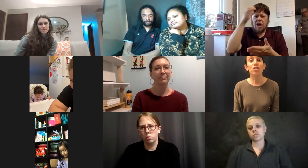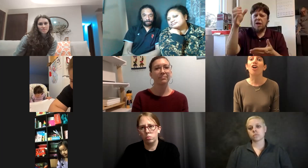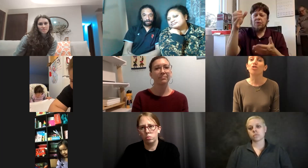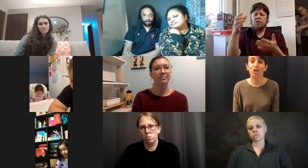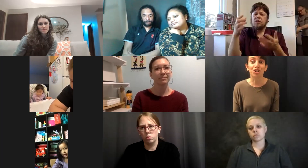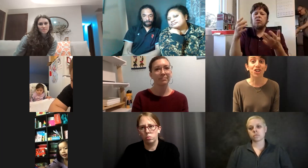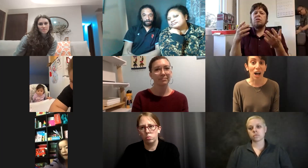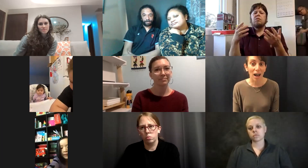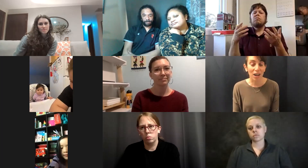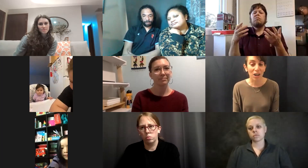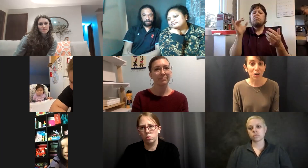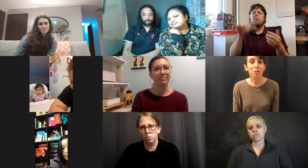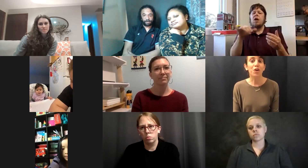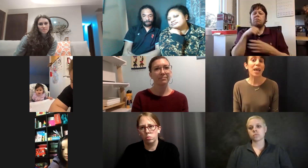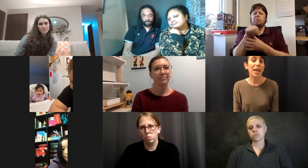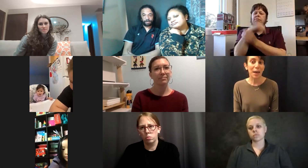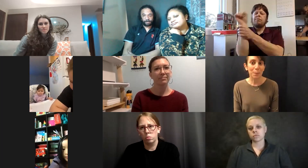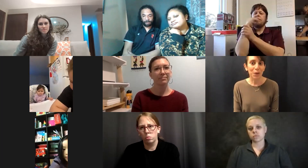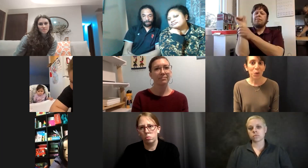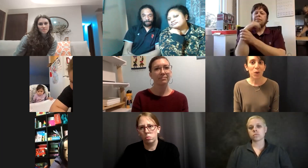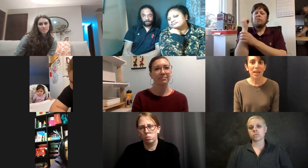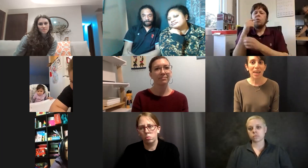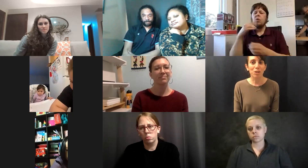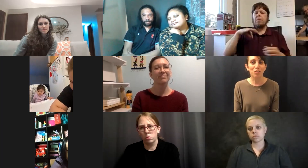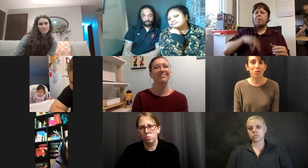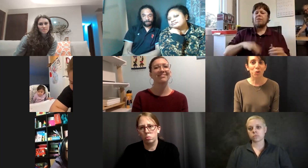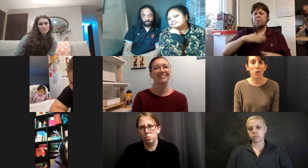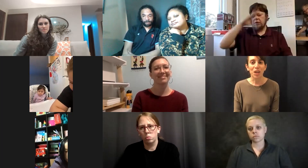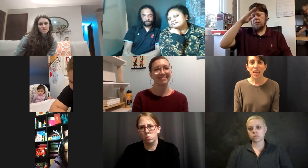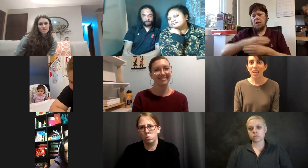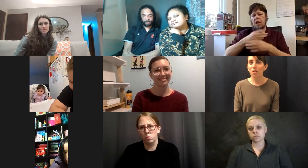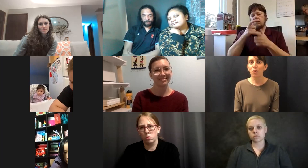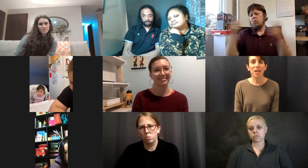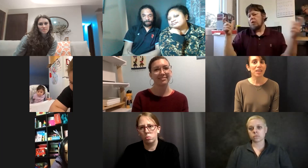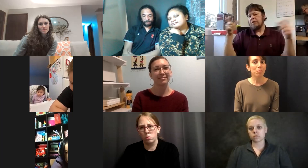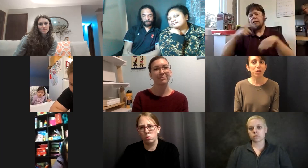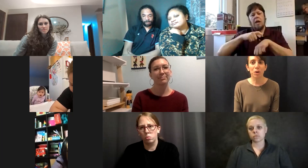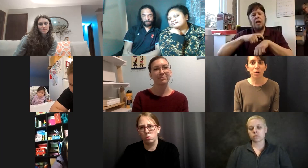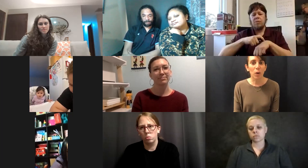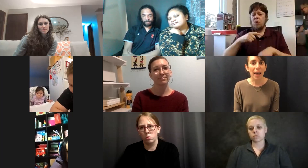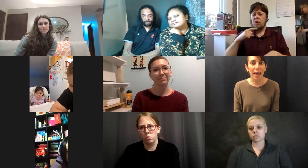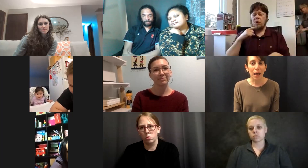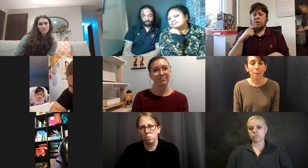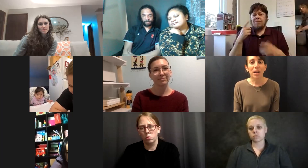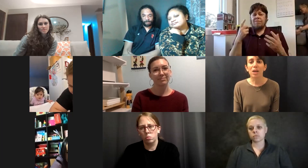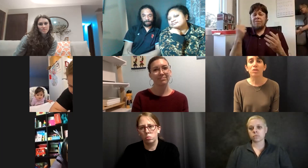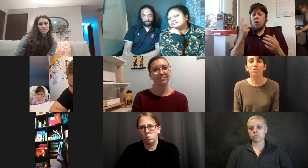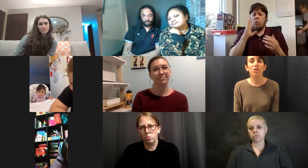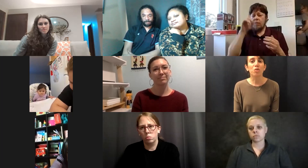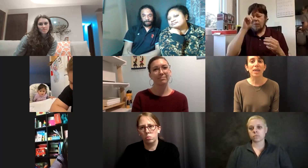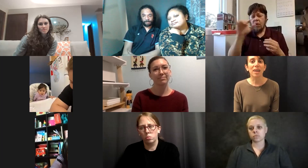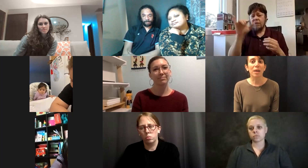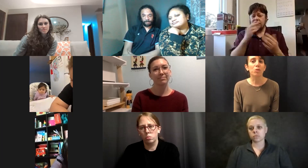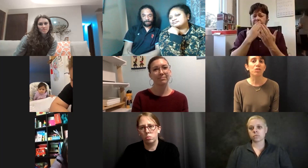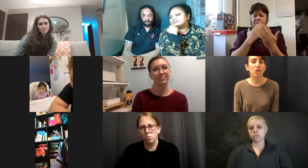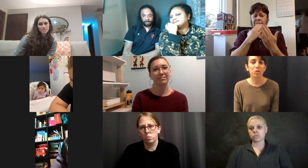visual culture shock for him when he came into school. It really blew him away, but it was a